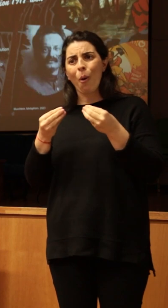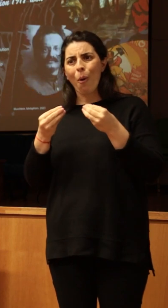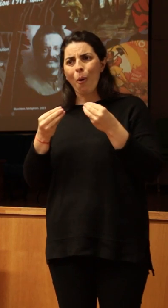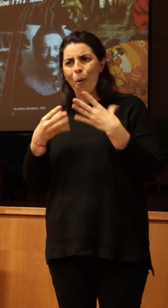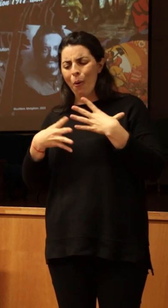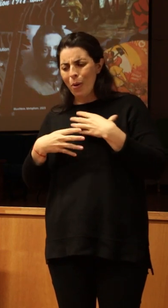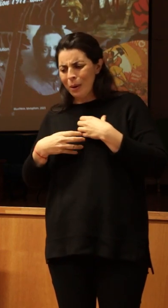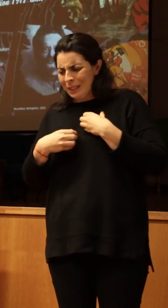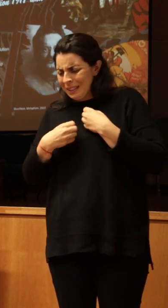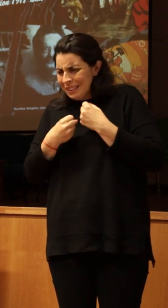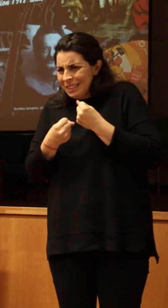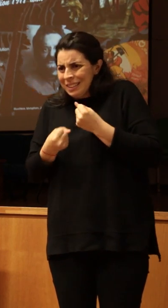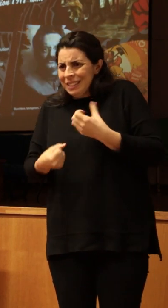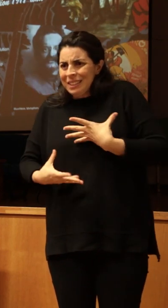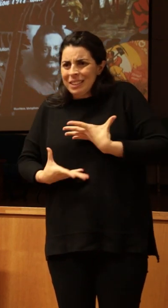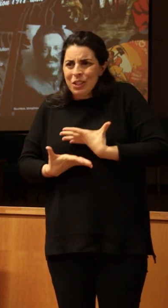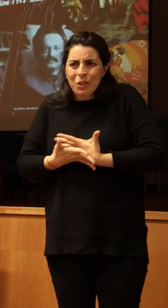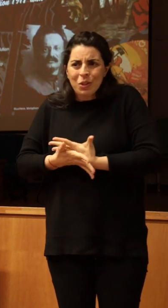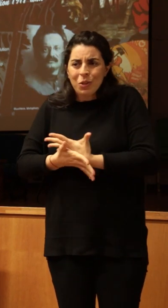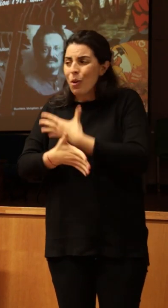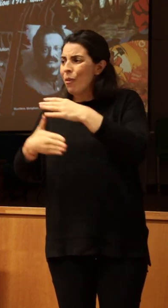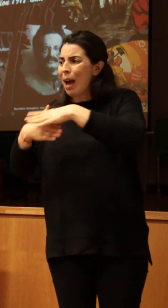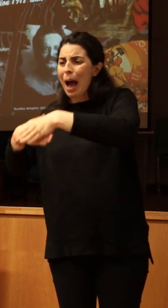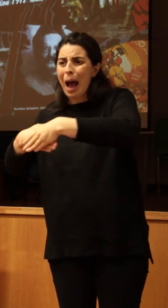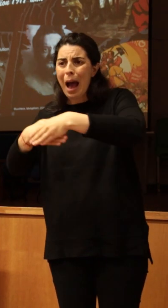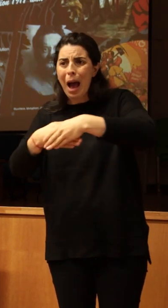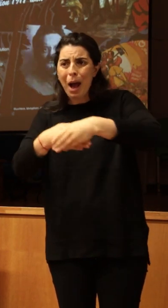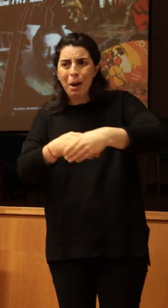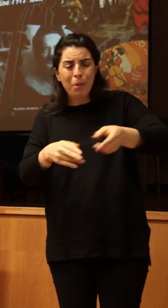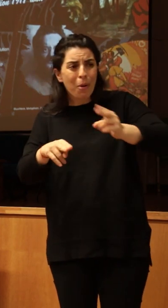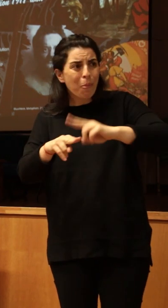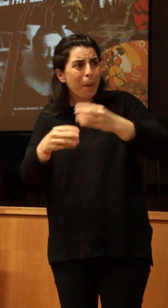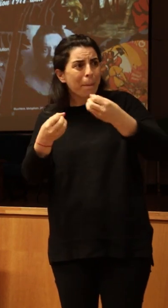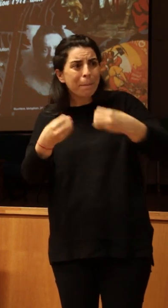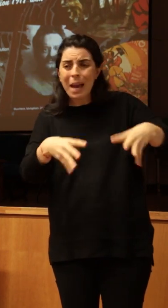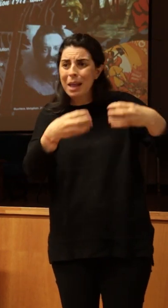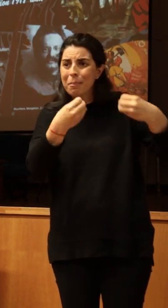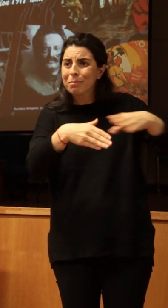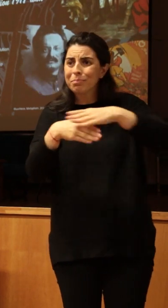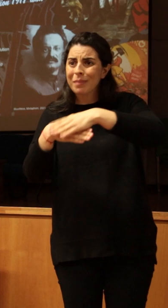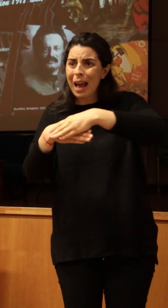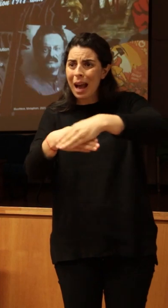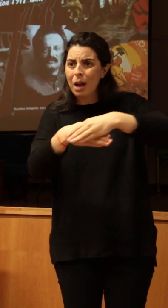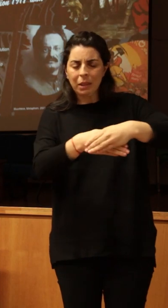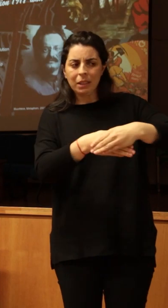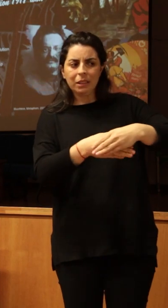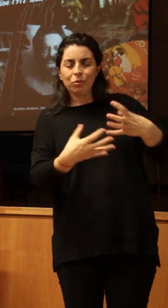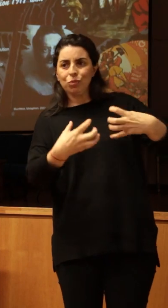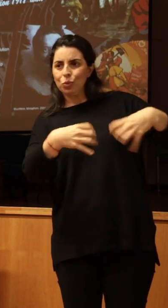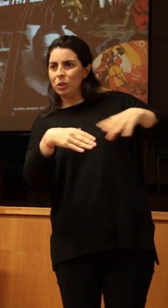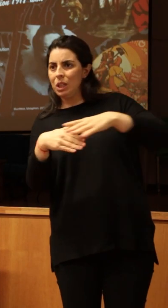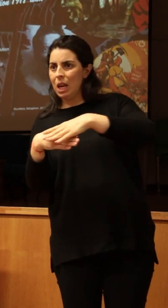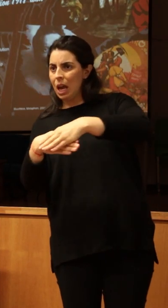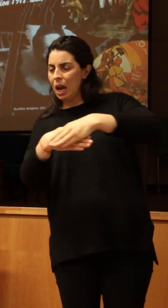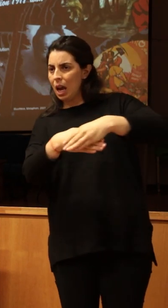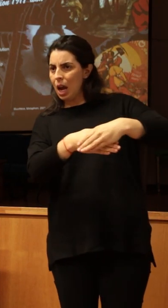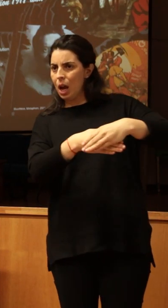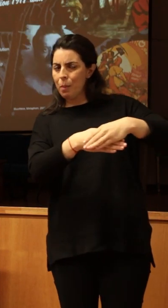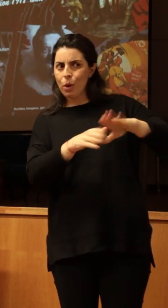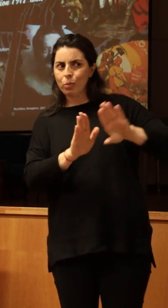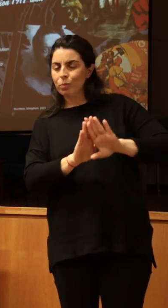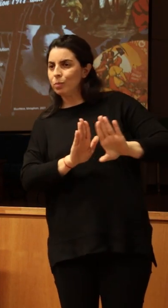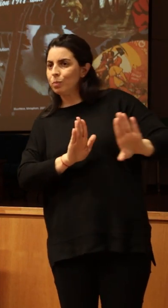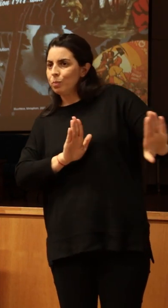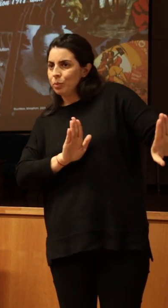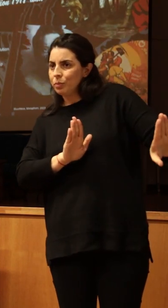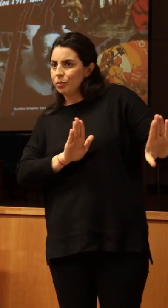sufriendo por la pérdida de sus amigos y no quería entonces seguir siendo amigo de esta gente. He was trying to understand what is that that happened with the greatest ideas that